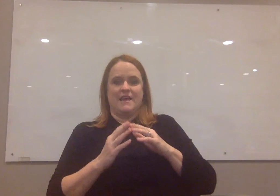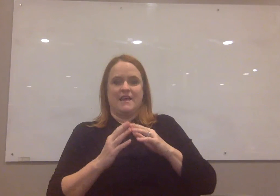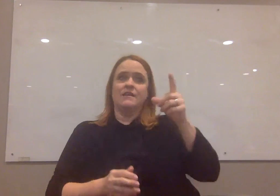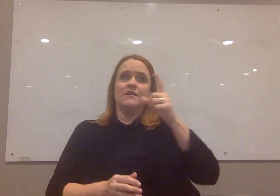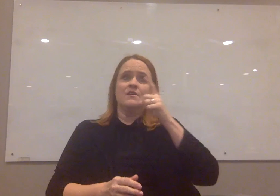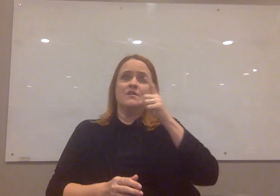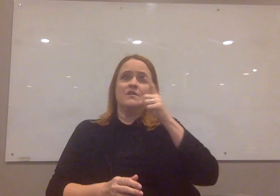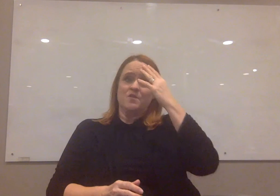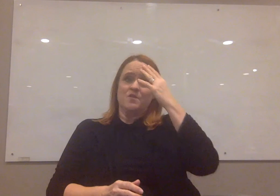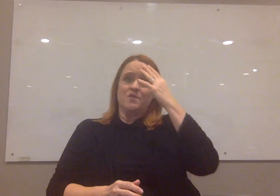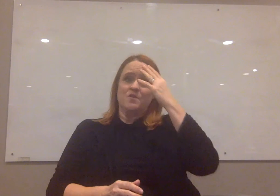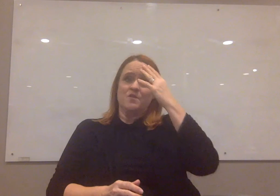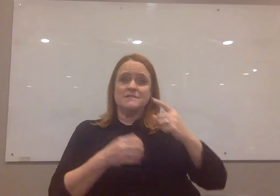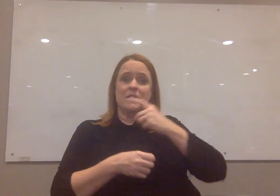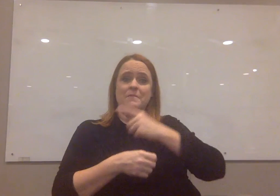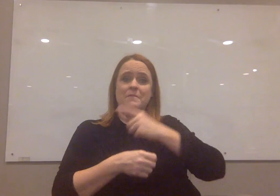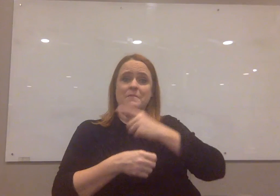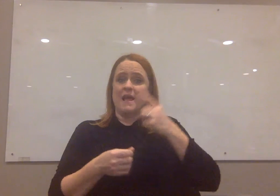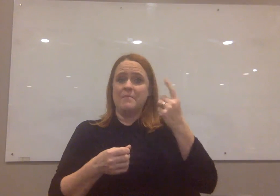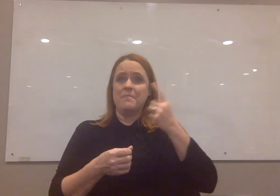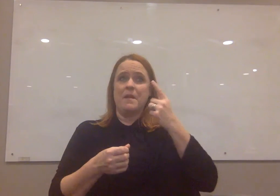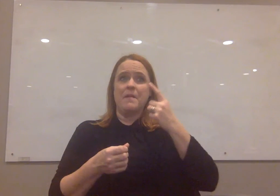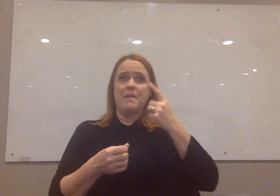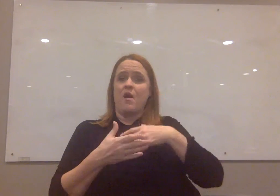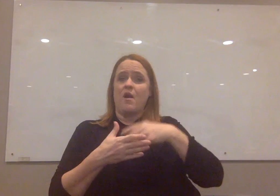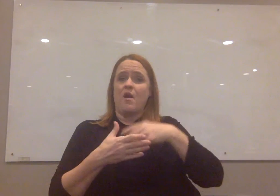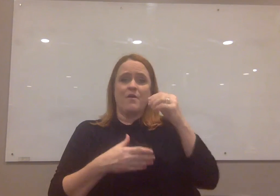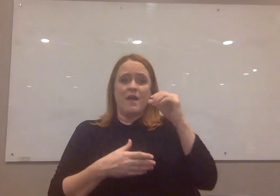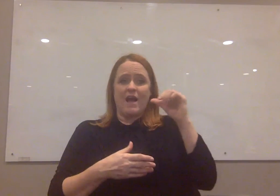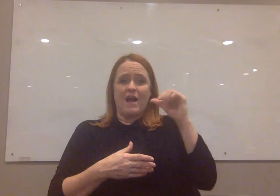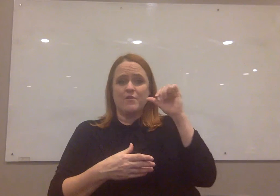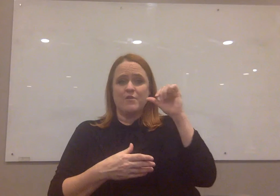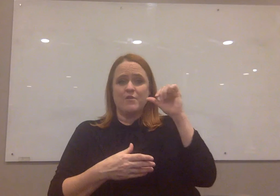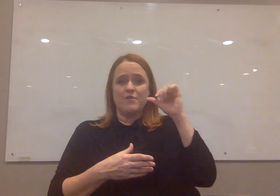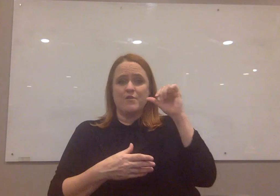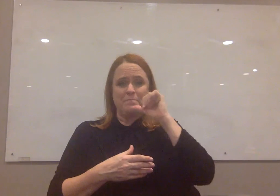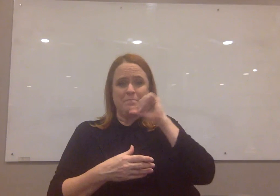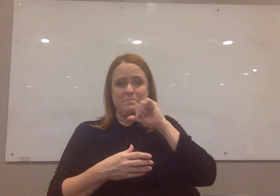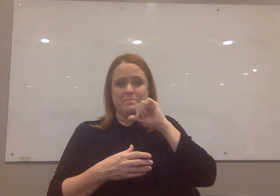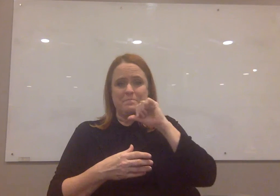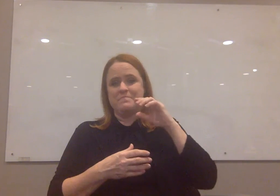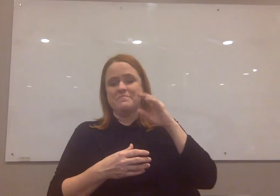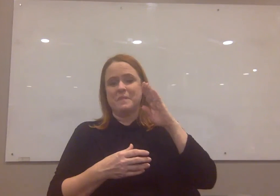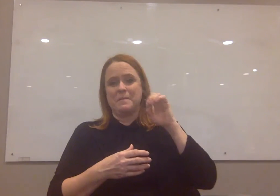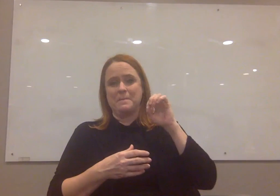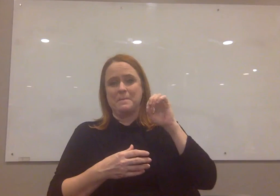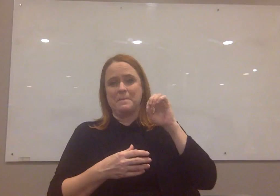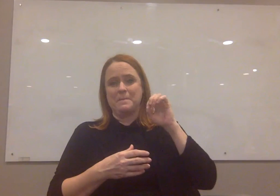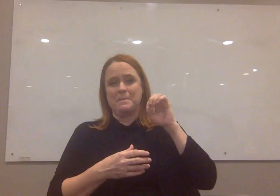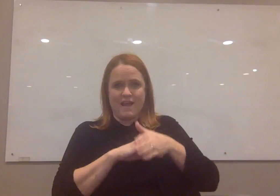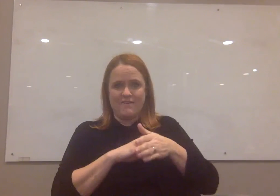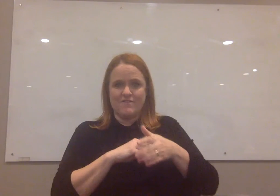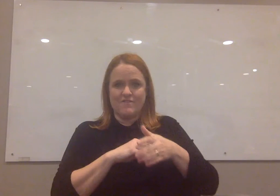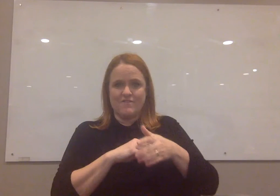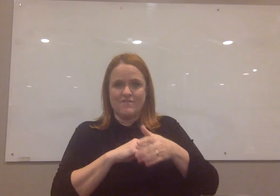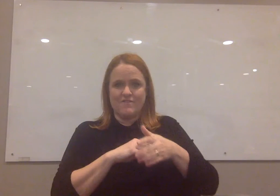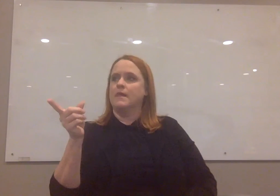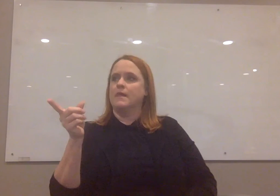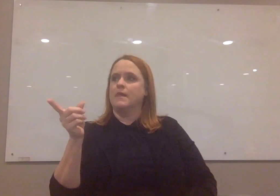Someday we may all go out for a beer or something after this. Yeah, I mean, but I don't know. That's a good question. Maybe billing it as